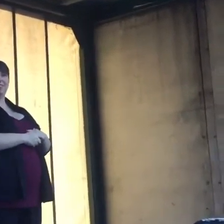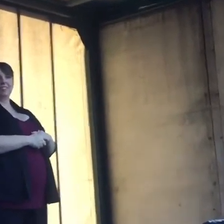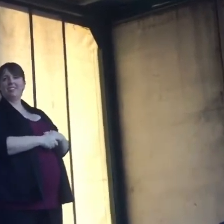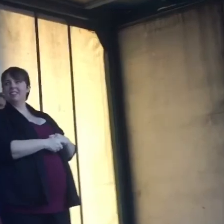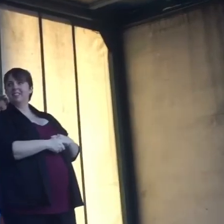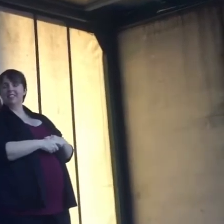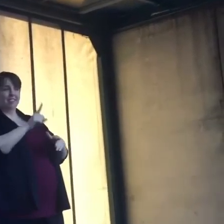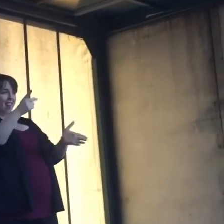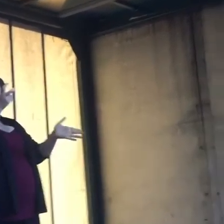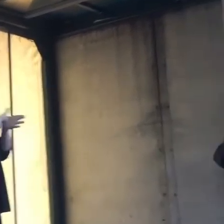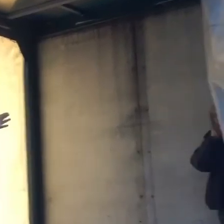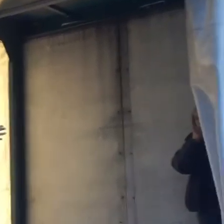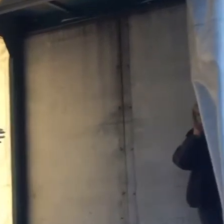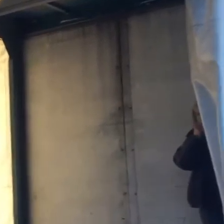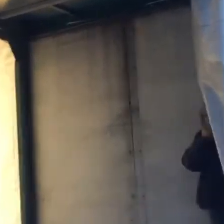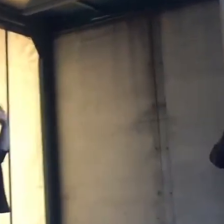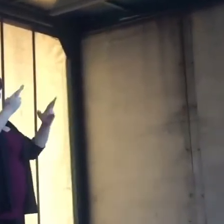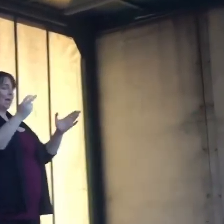You've got up early and